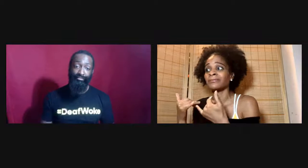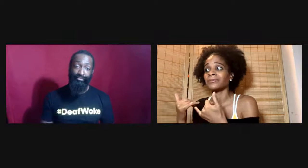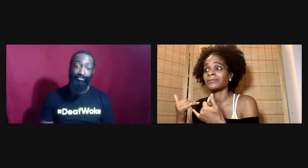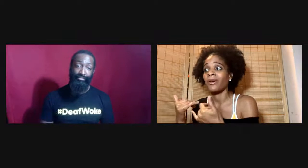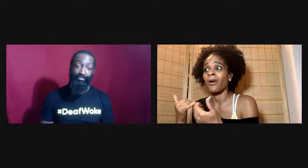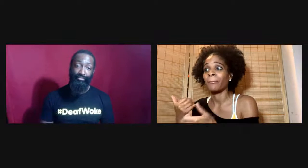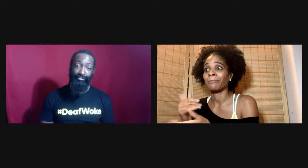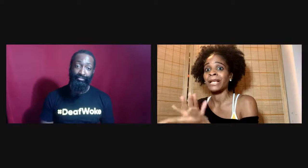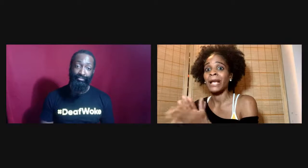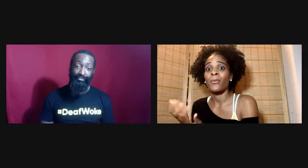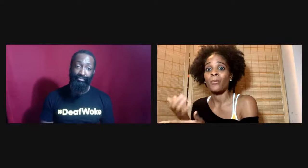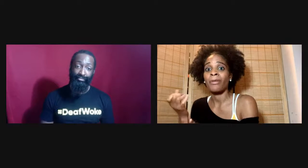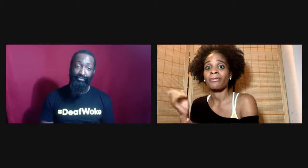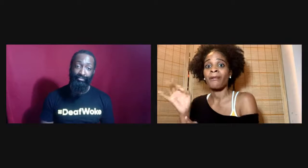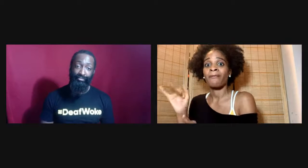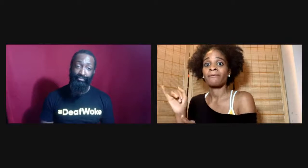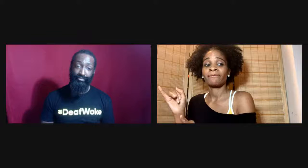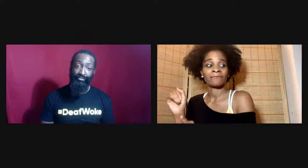yeah. And